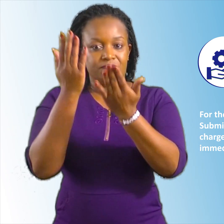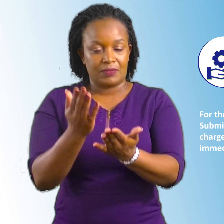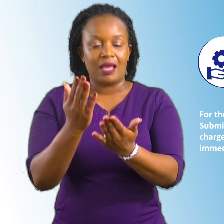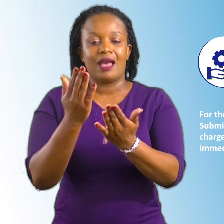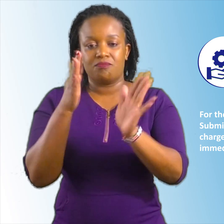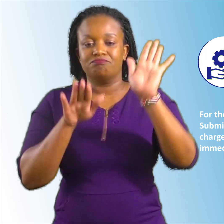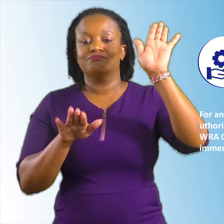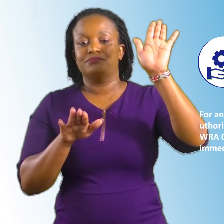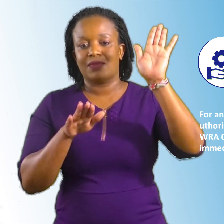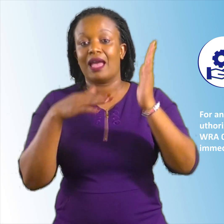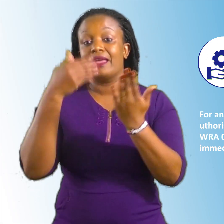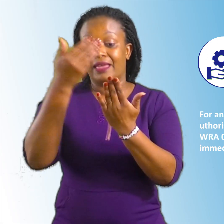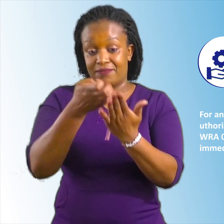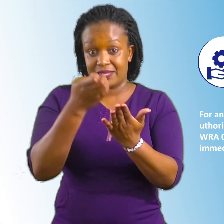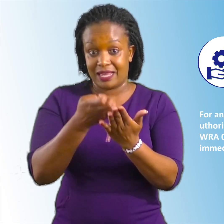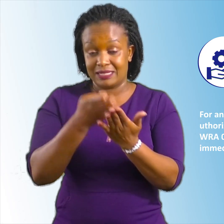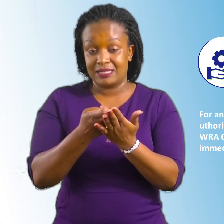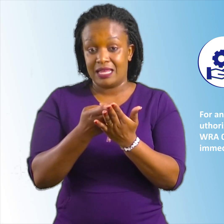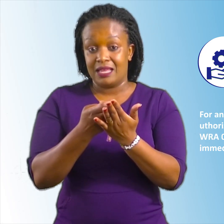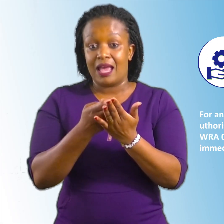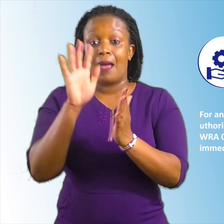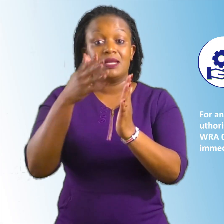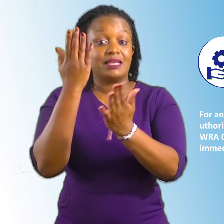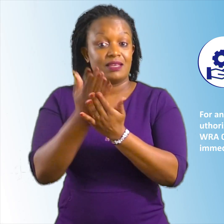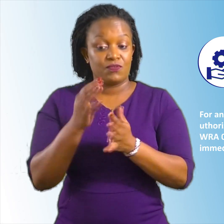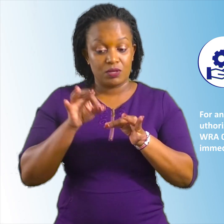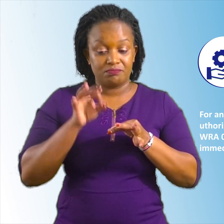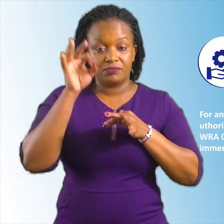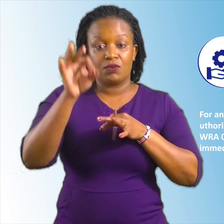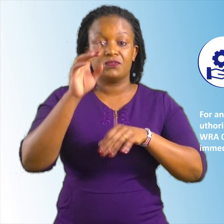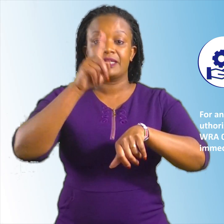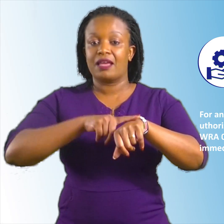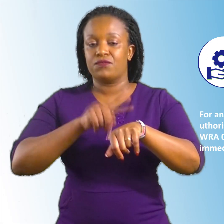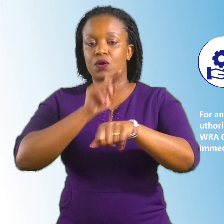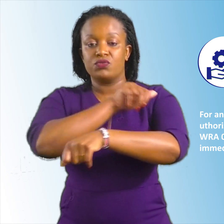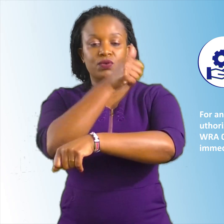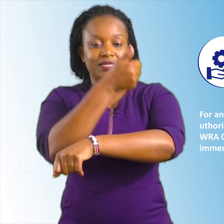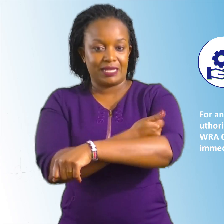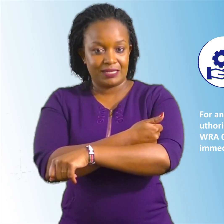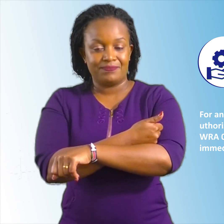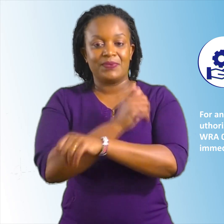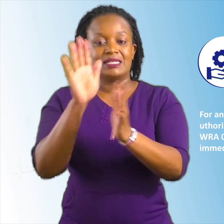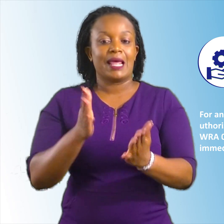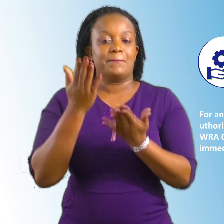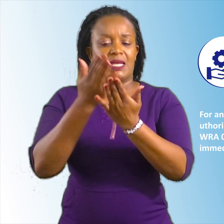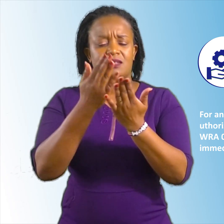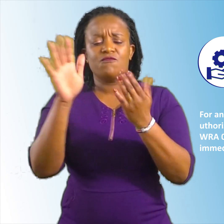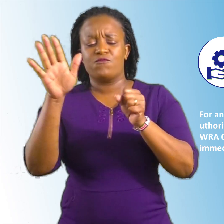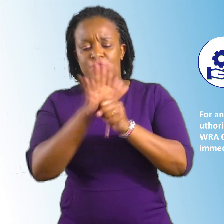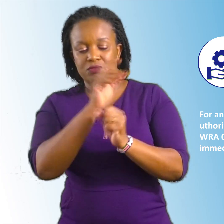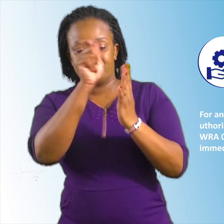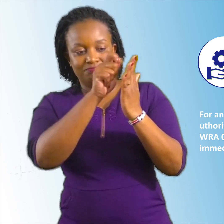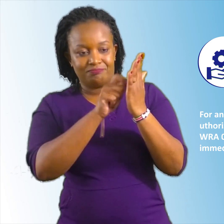sworn affidavit. For an application for an extension of time for authorization, submit a duly